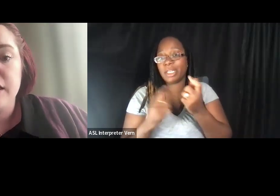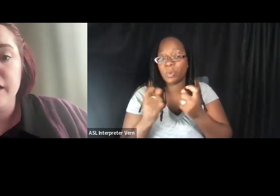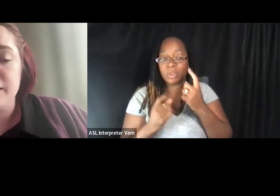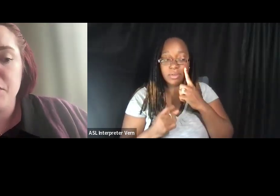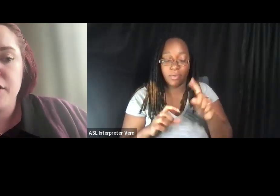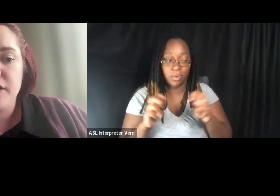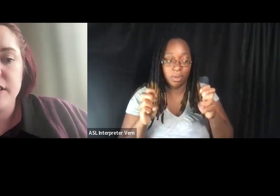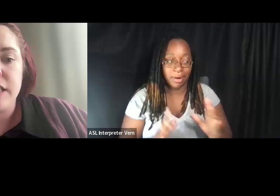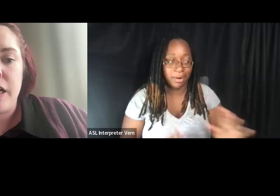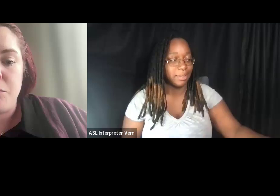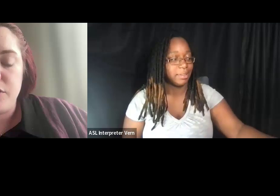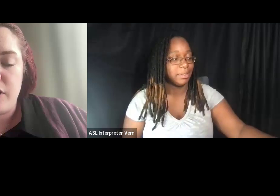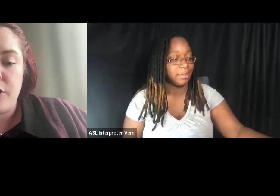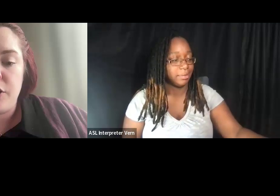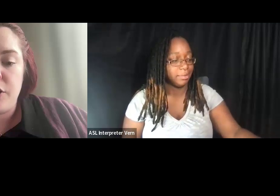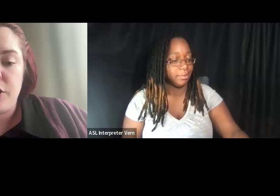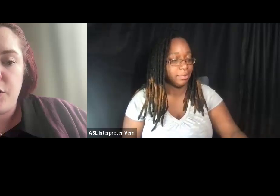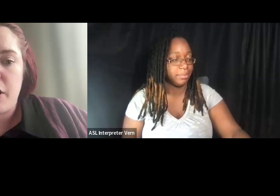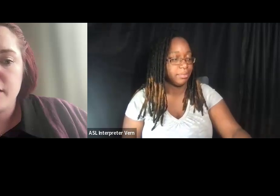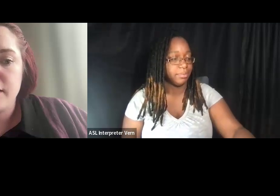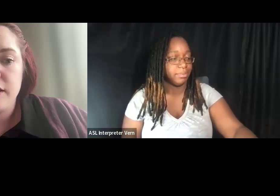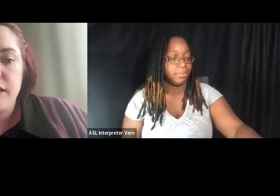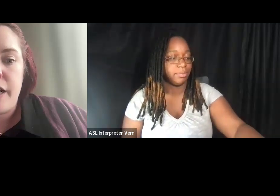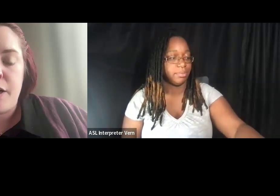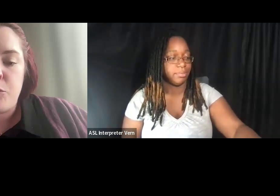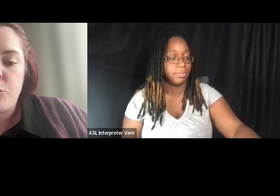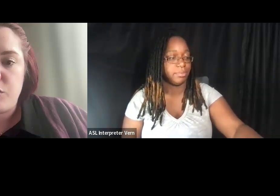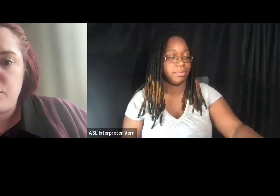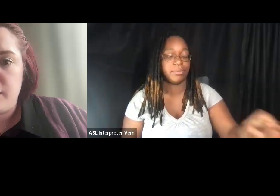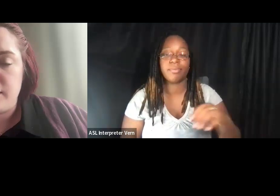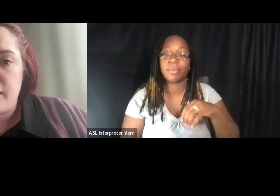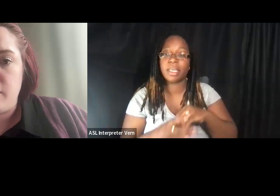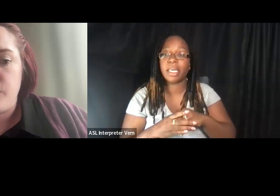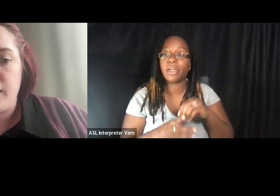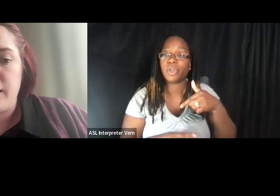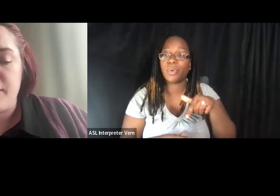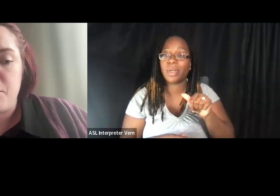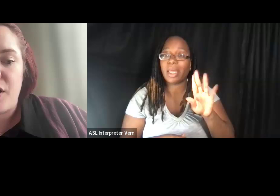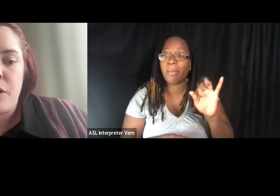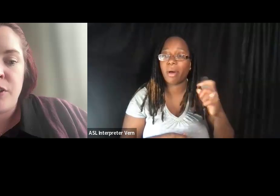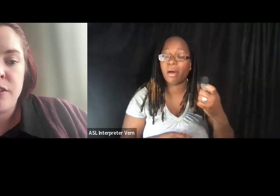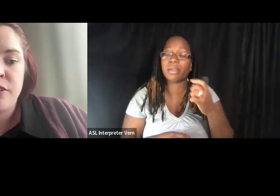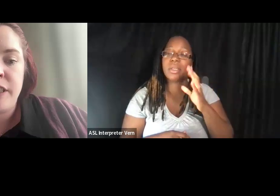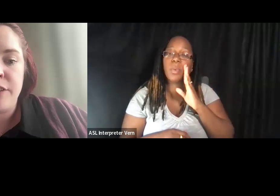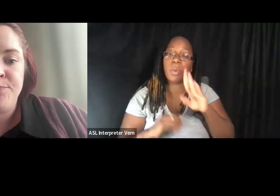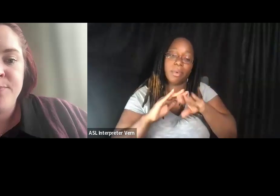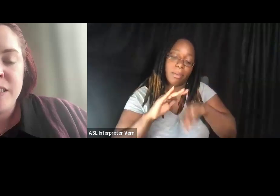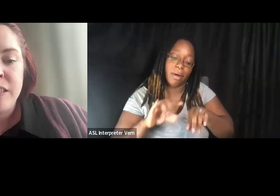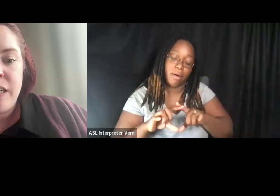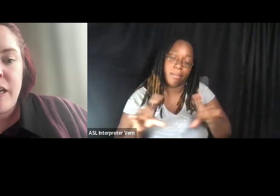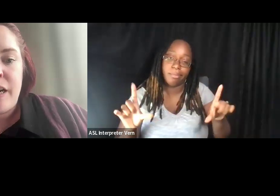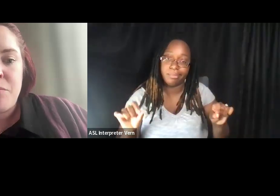panelists and speakers in the Q&A box, which is located at the bottom of your screen.